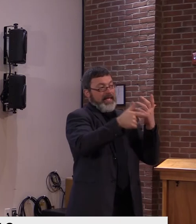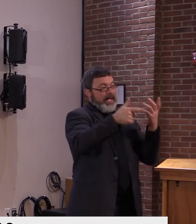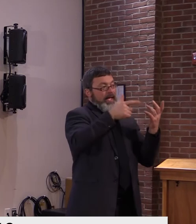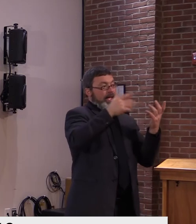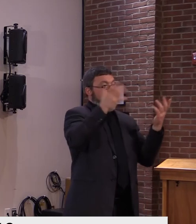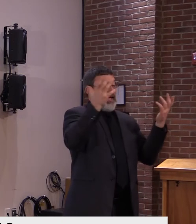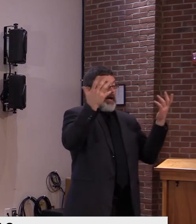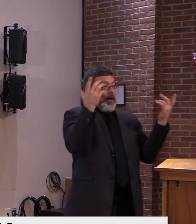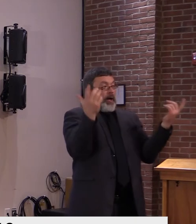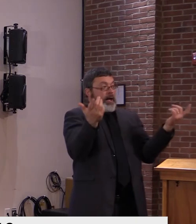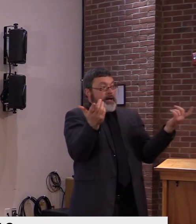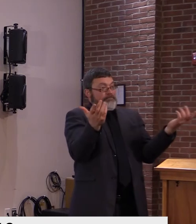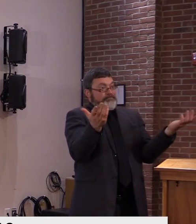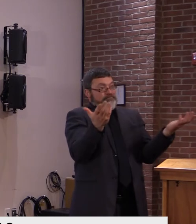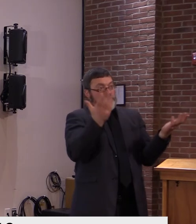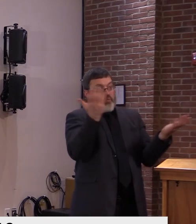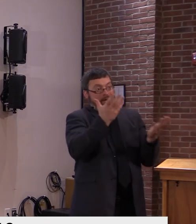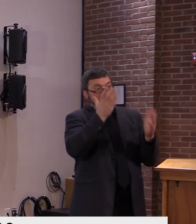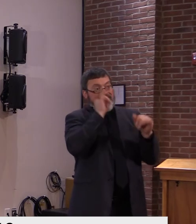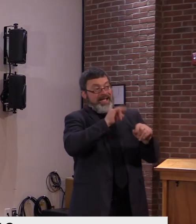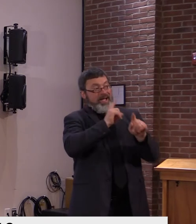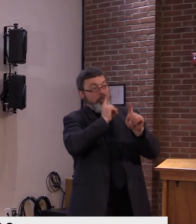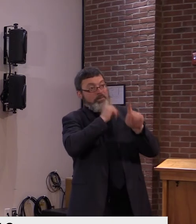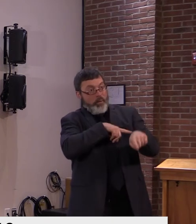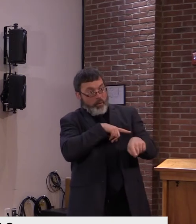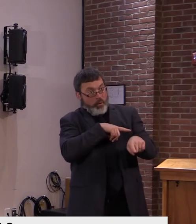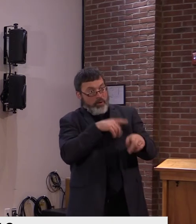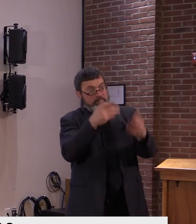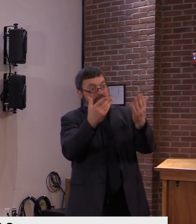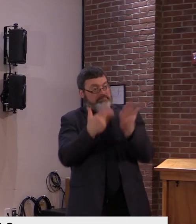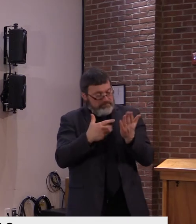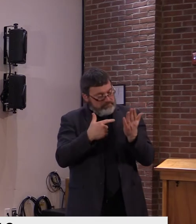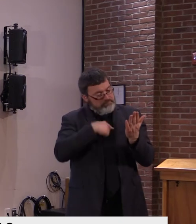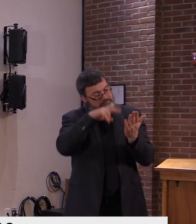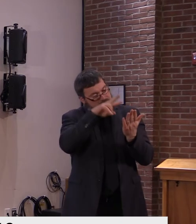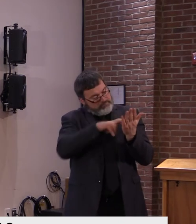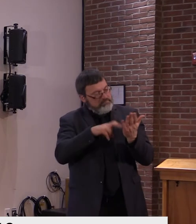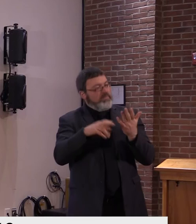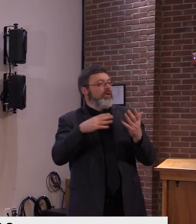to offer, and I'm sure the legislature will want to weigh in as well.